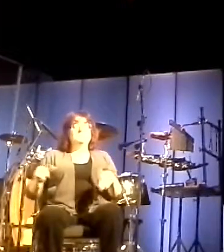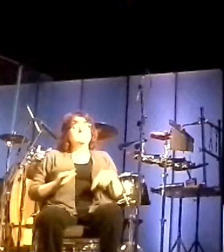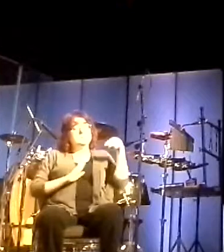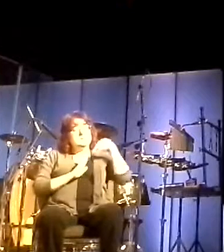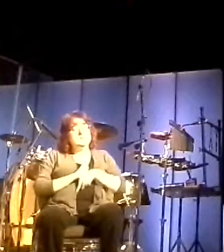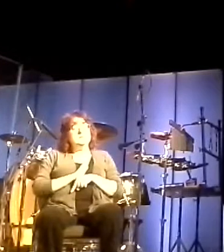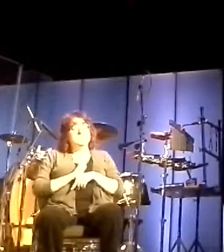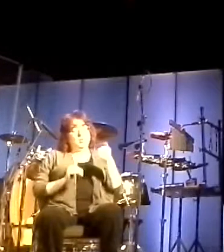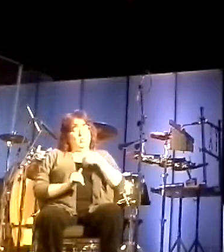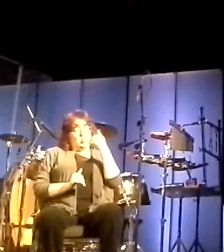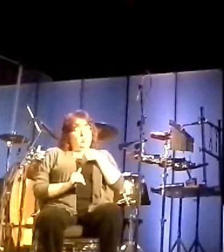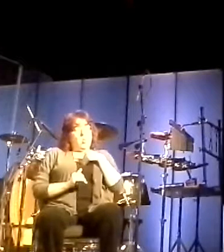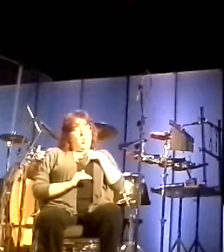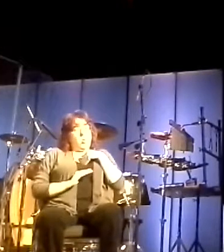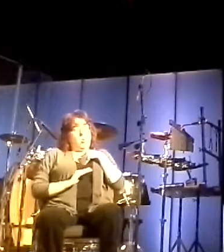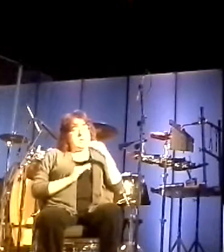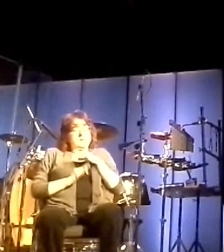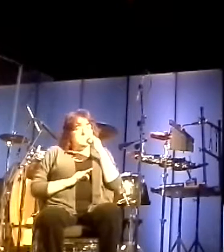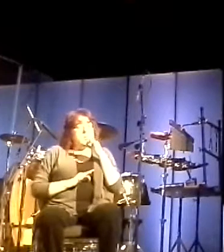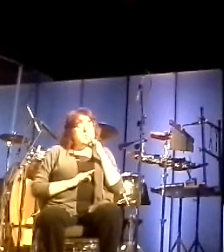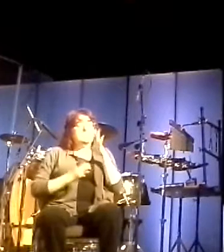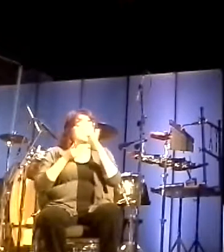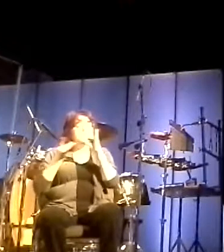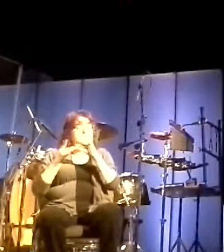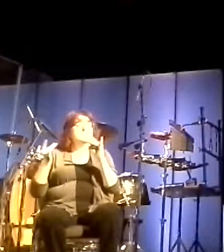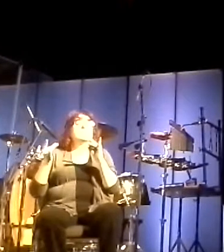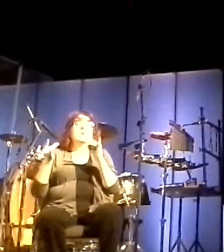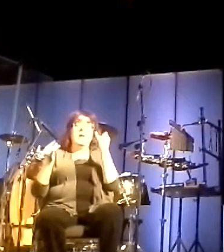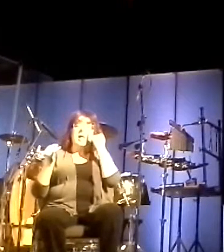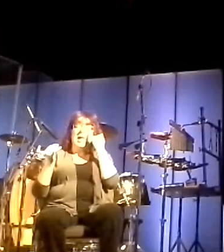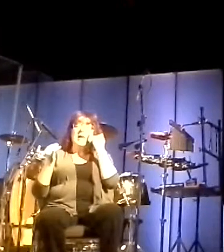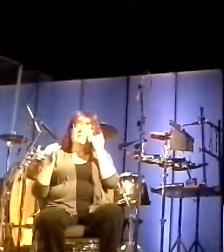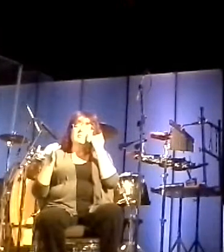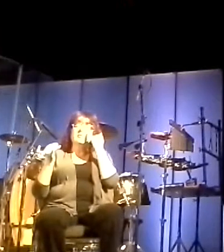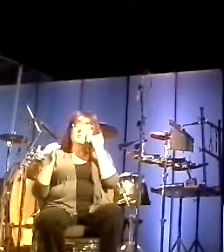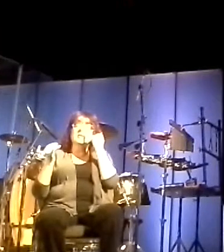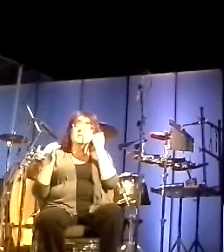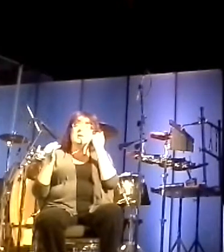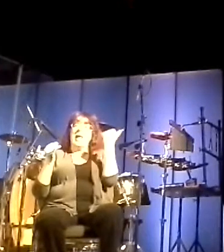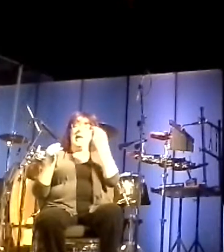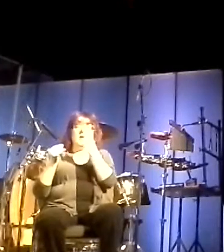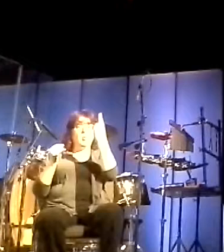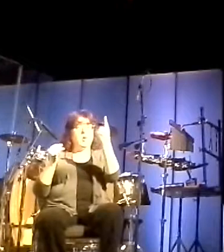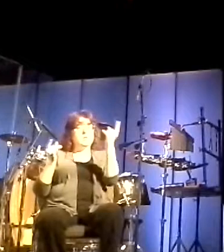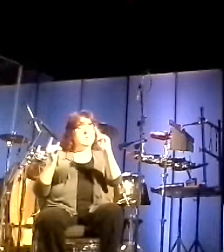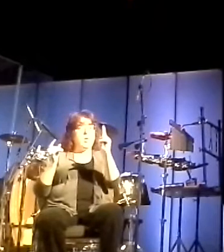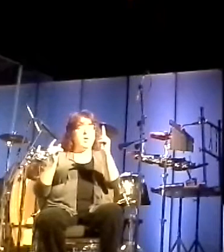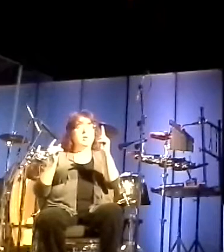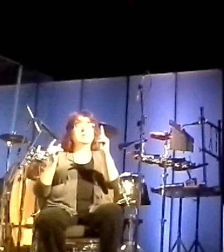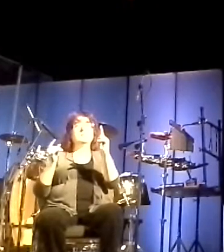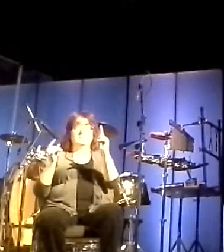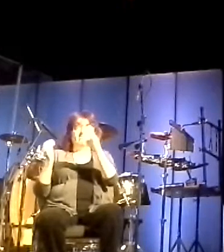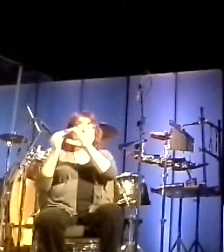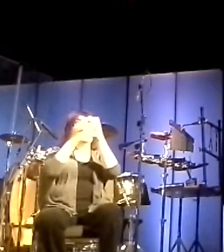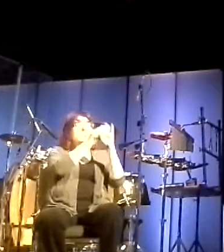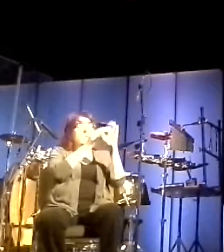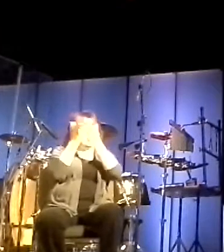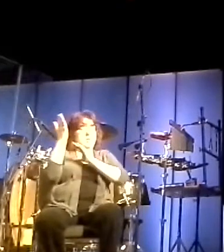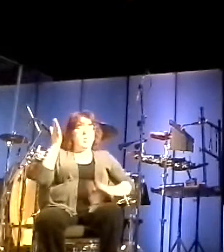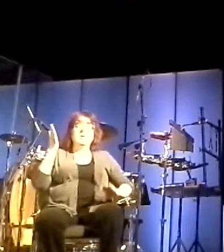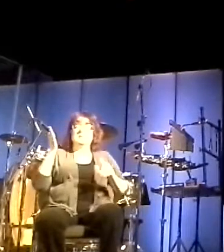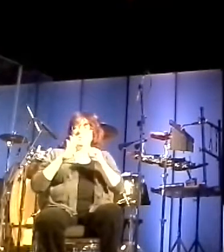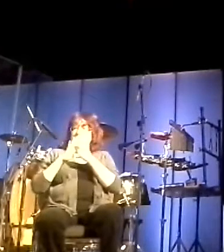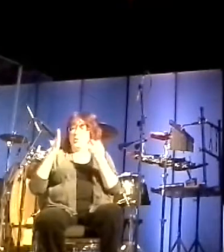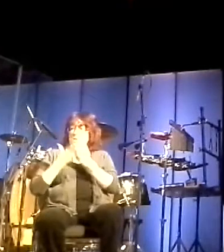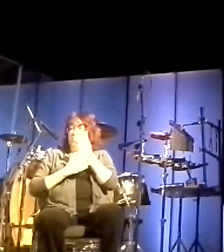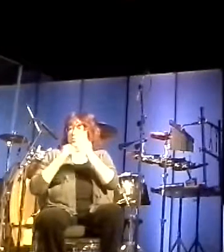down deep into our soul, down deep into our spirit. This is what he says. If anyone is where? In Christ. And let me just say, as we